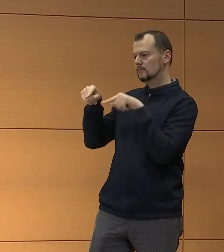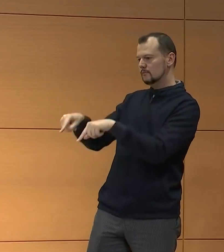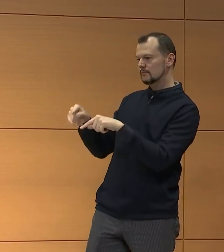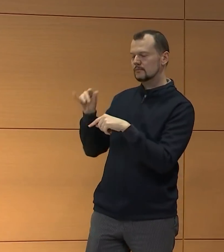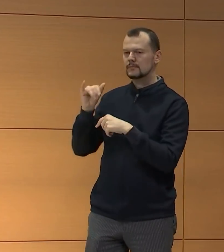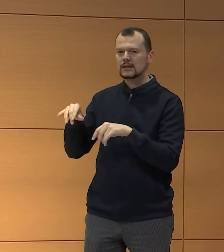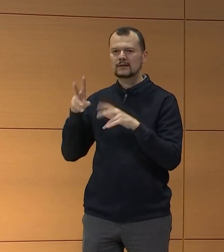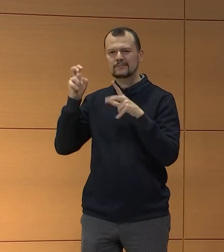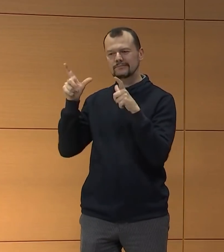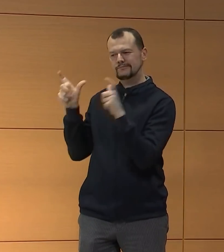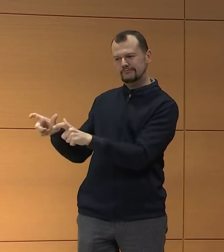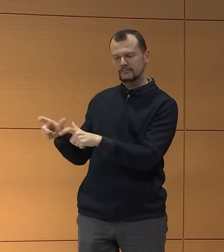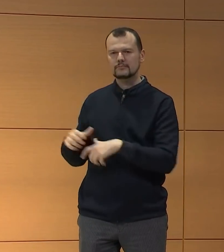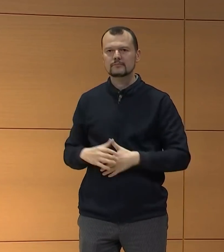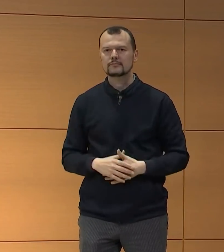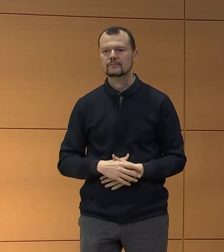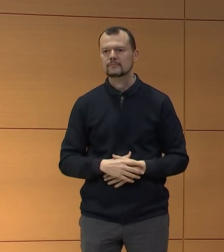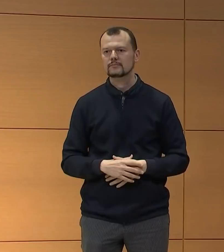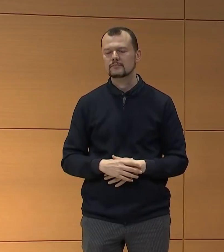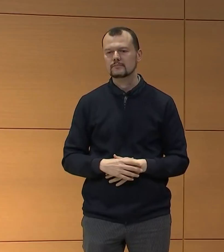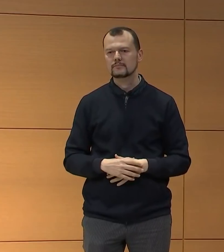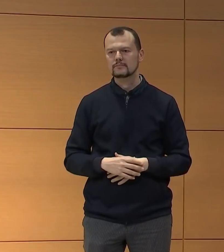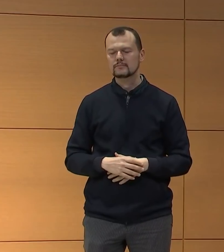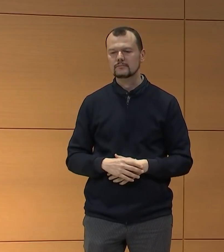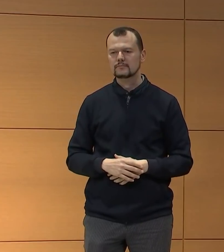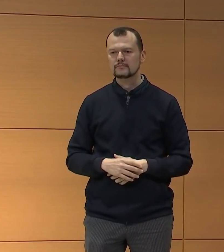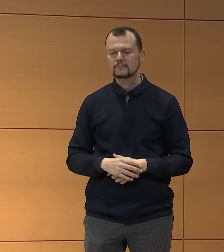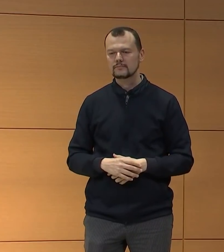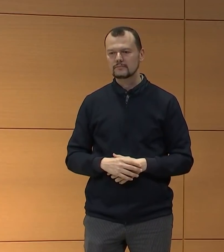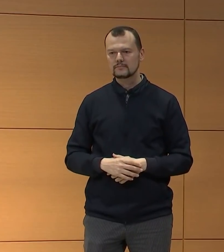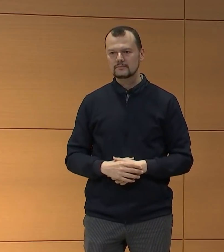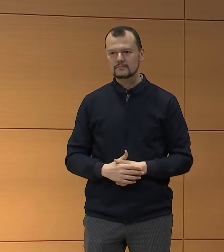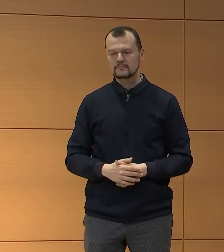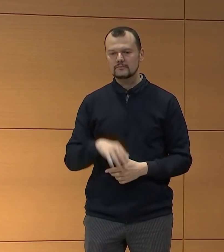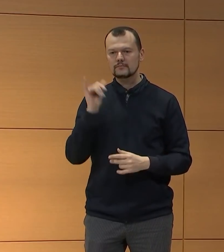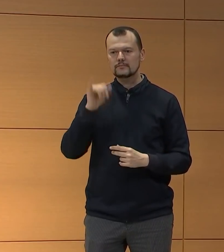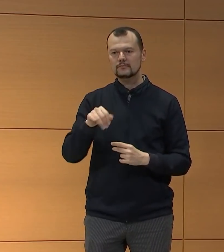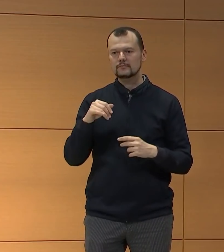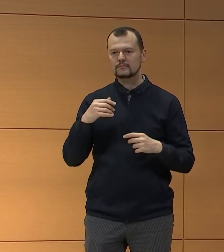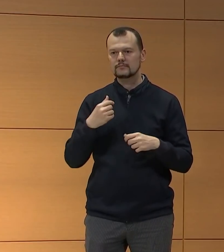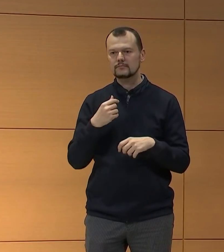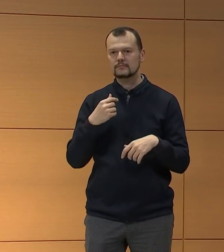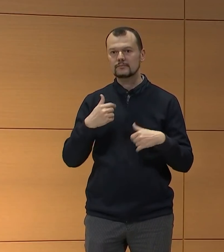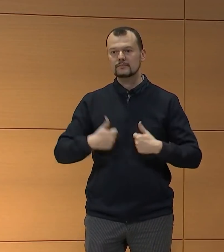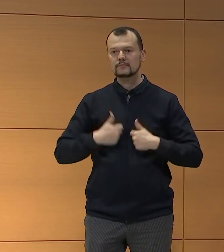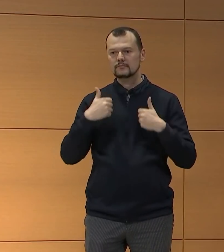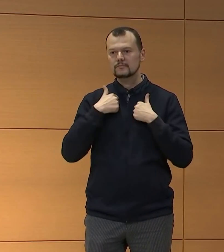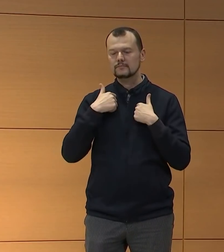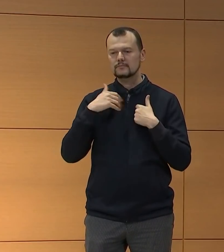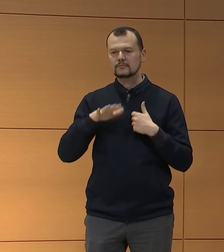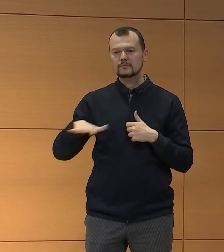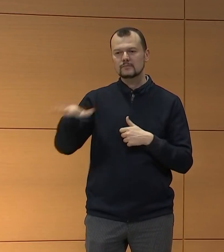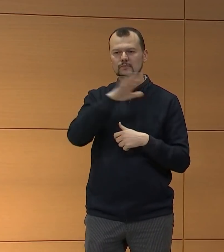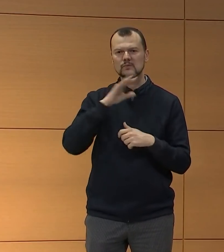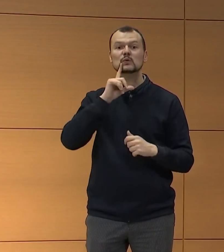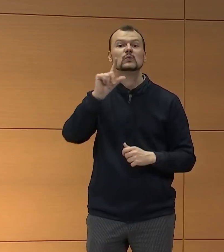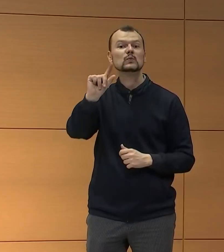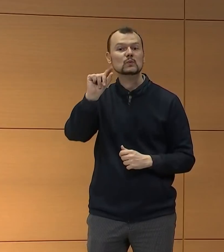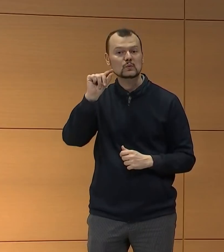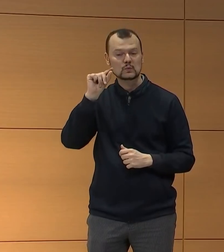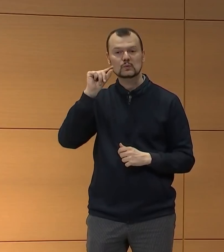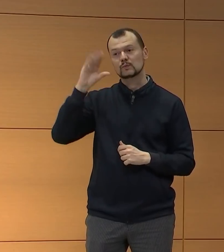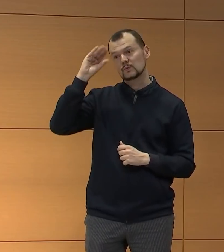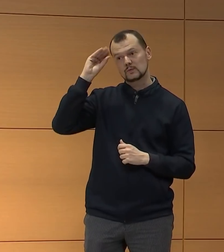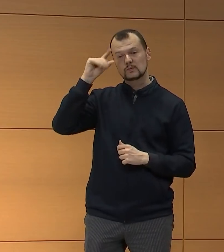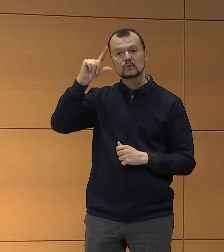Carolina. This is a Fairfax County resident who is in his 20s. He became ill with symptoms